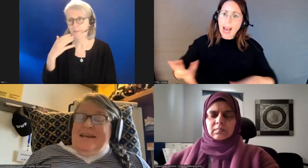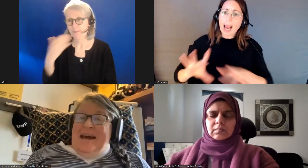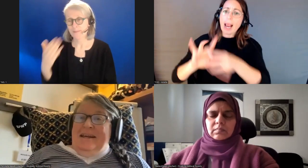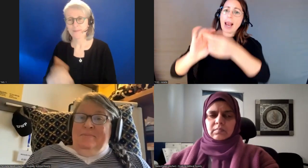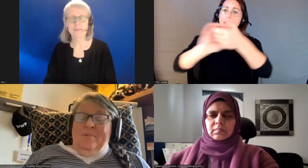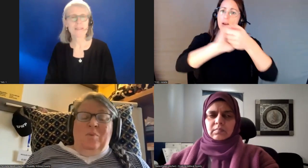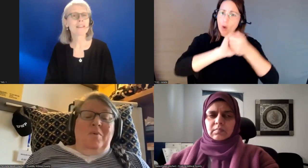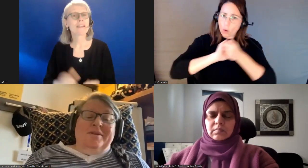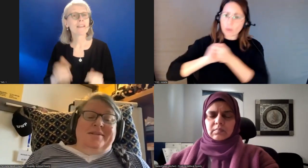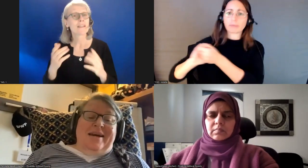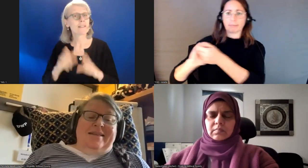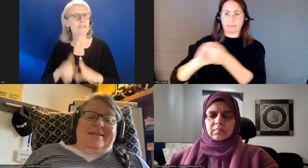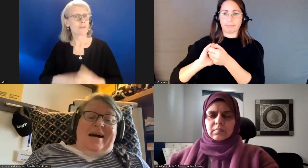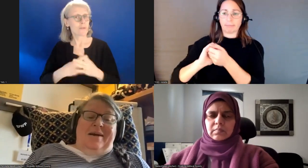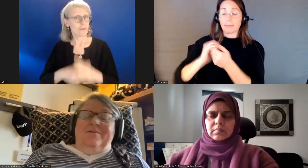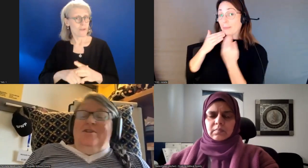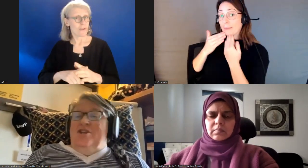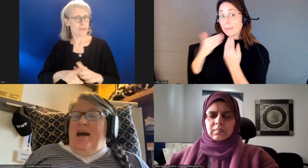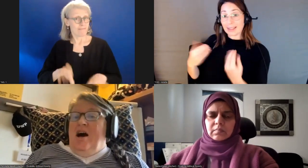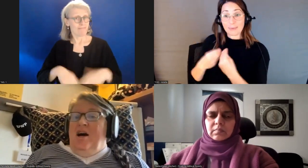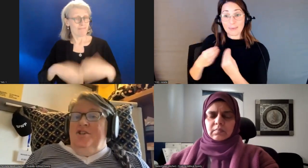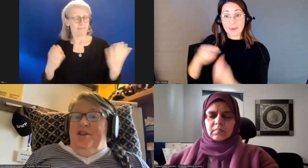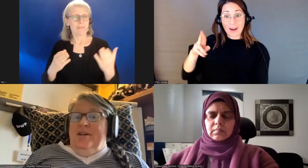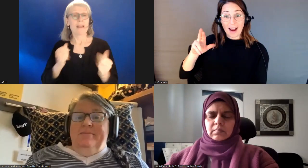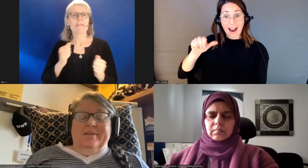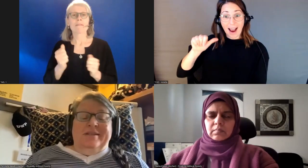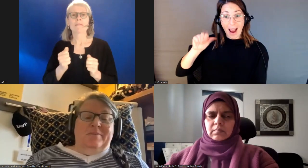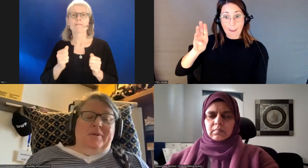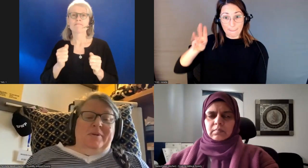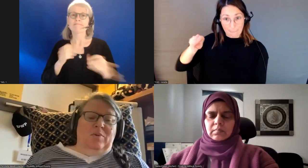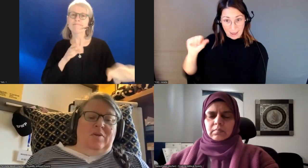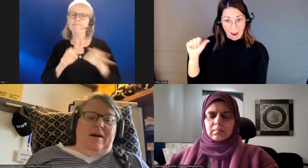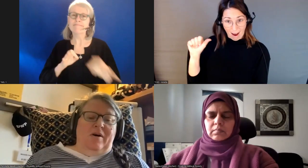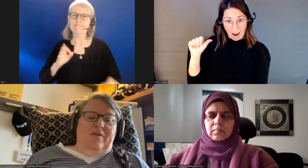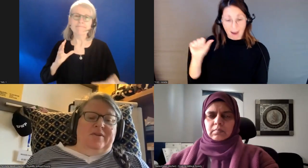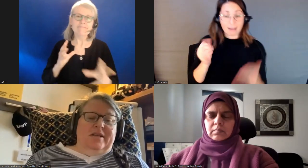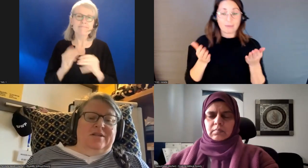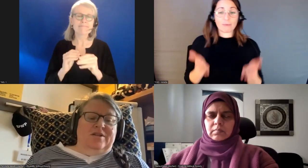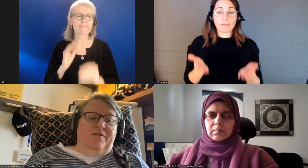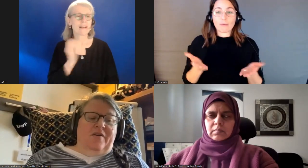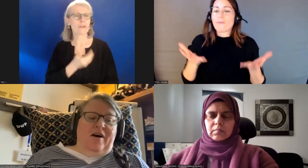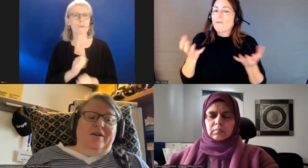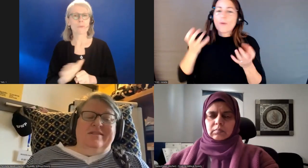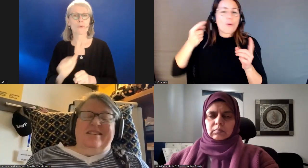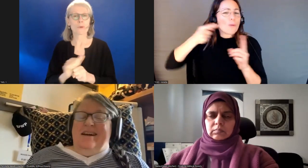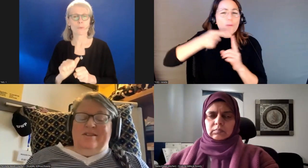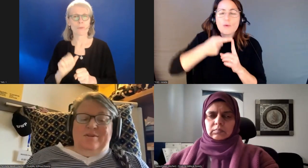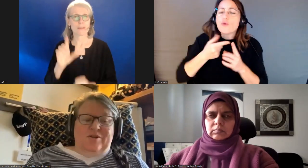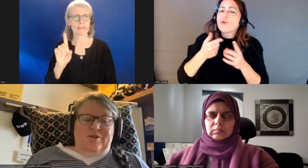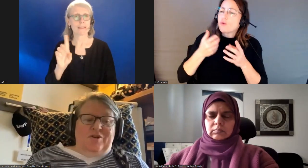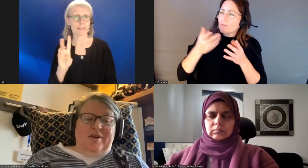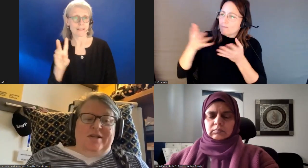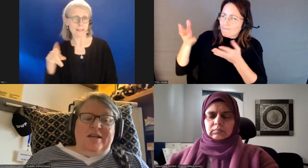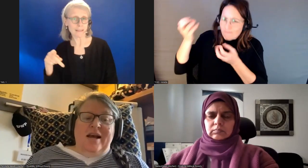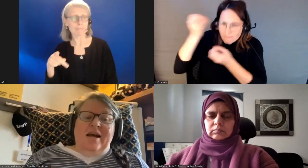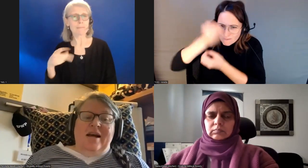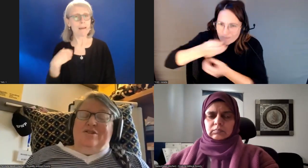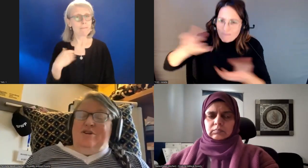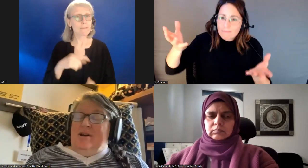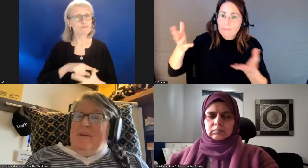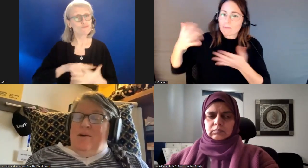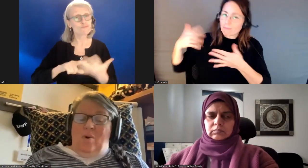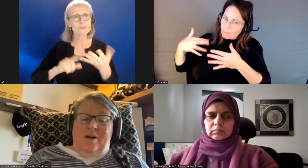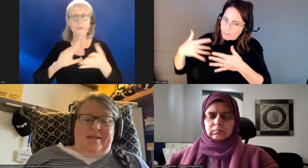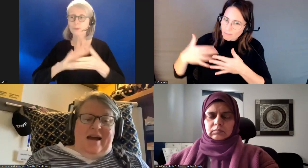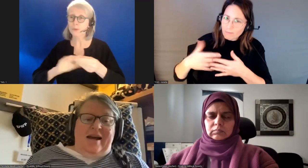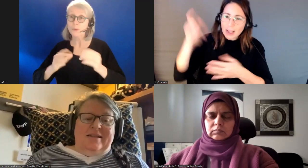So today, we want to take the time to share our journey, Disability Without Poverty so far, to tell some stories, to